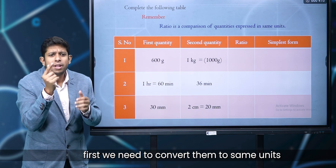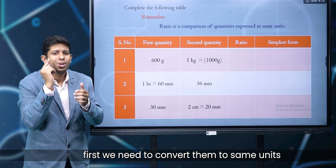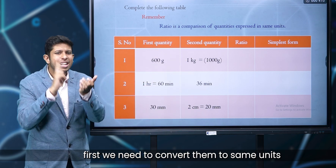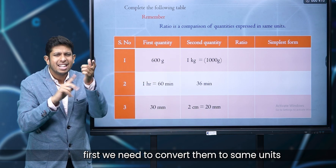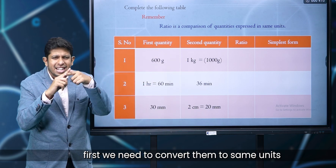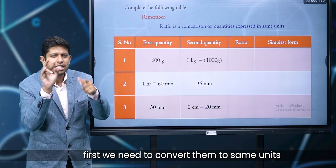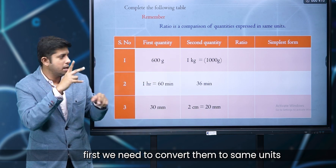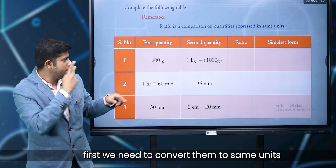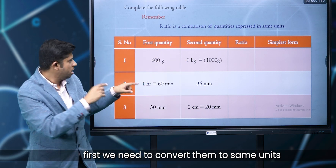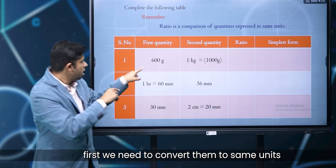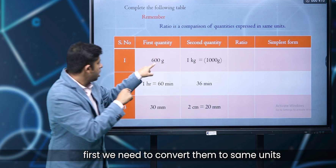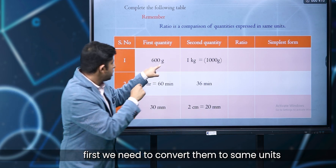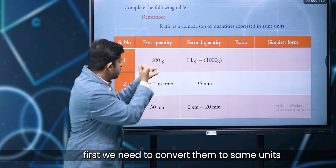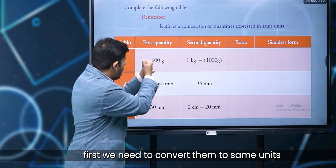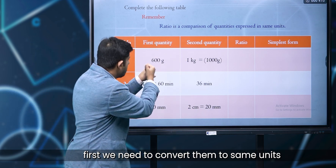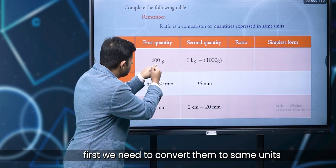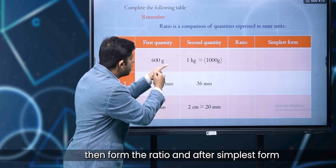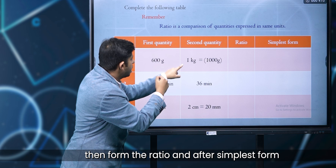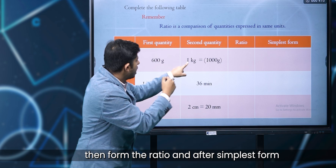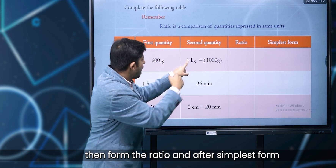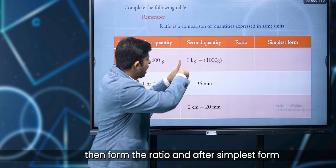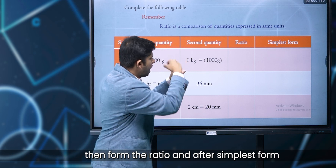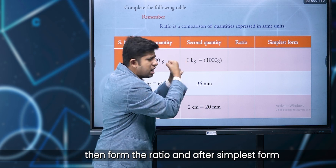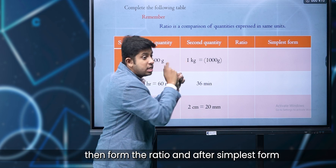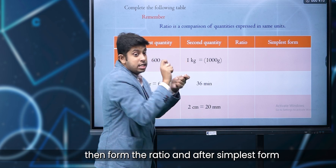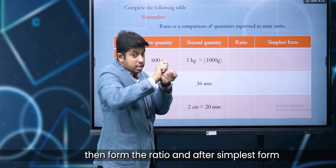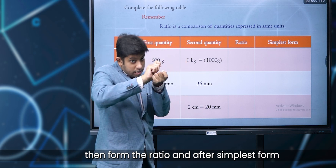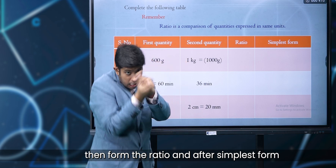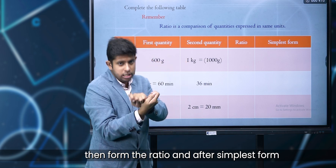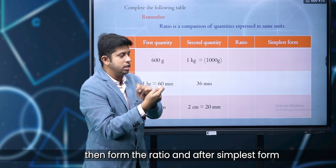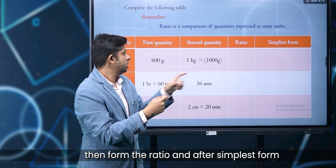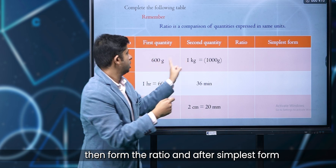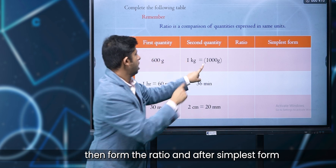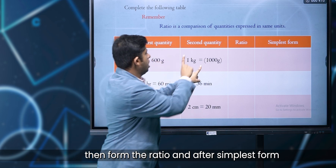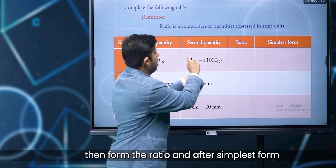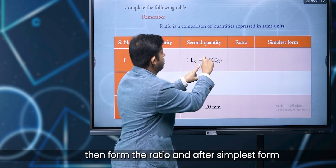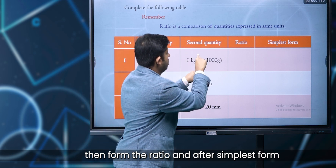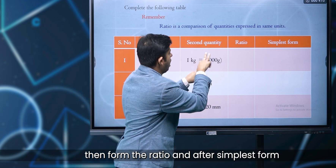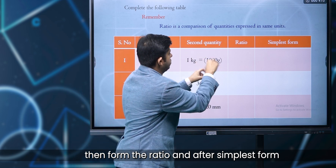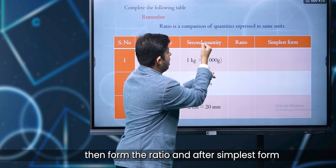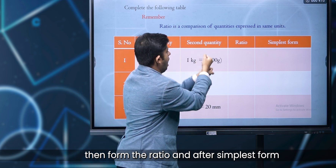First, we need to convert them to same units, then form the ratio, and after, simplest form.